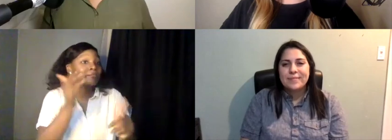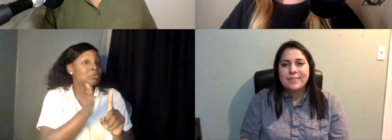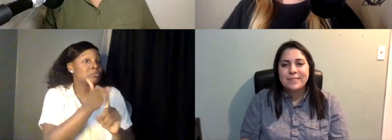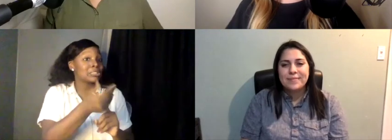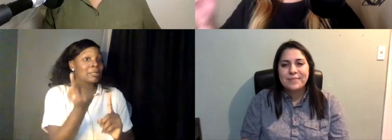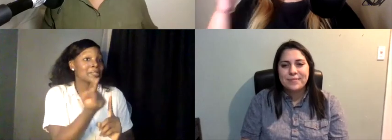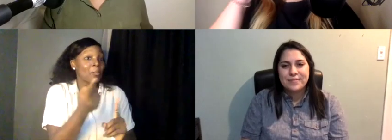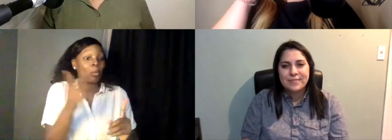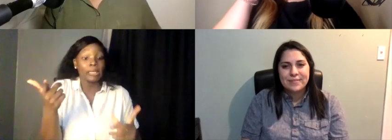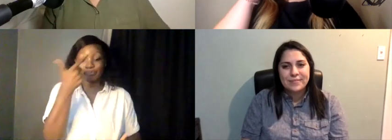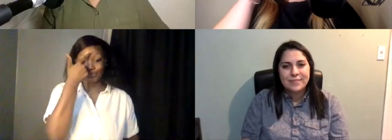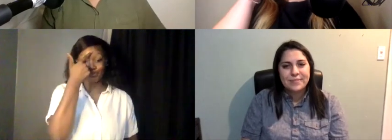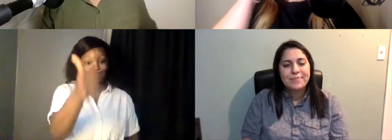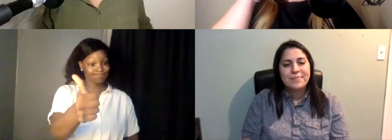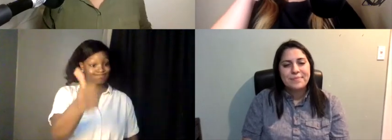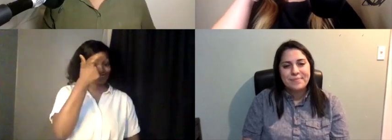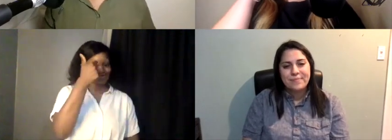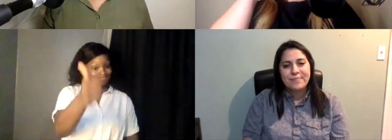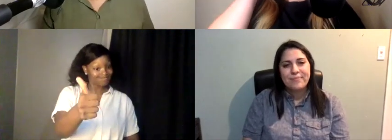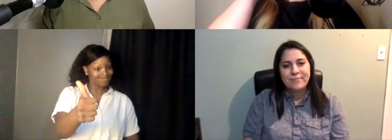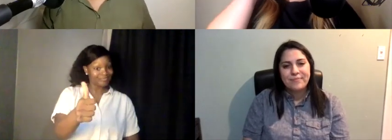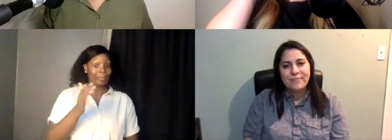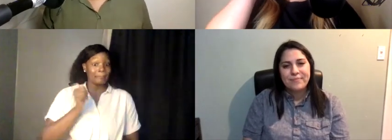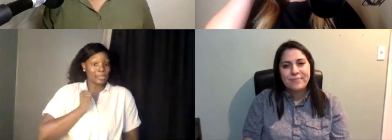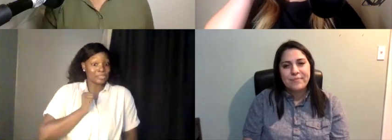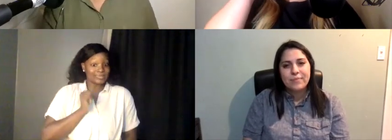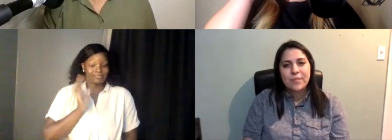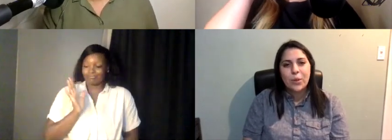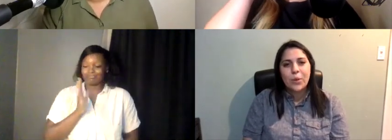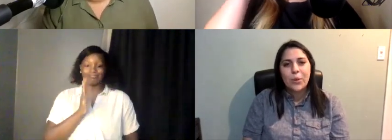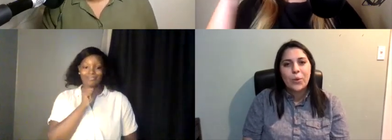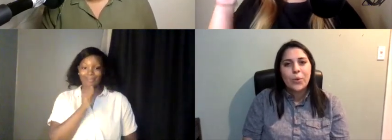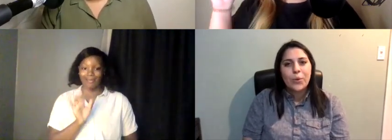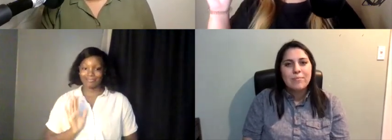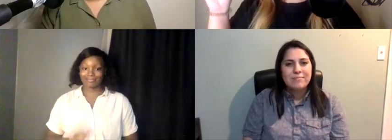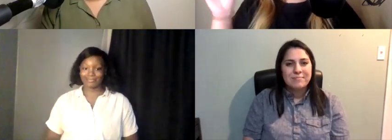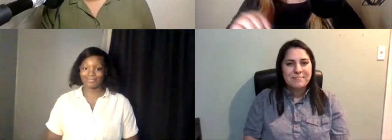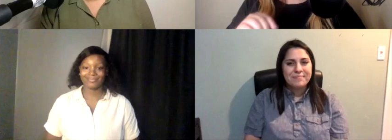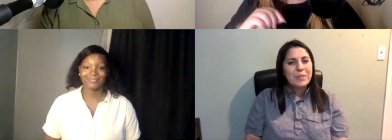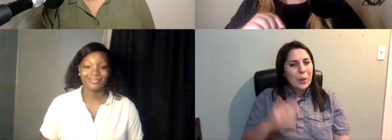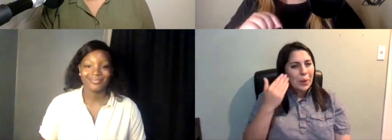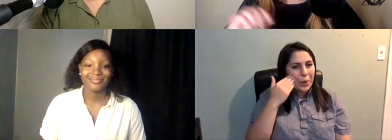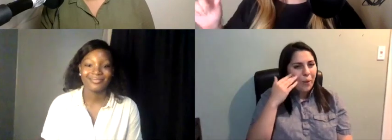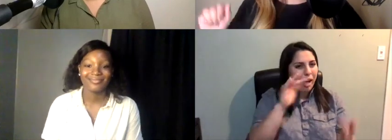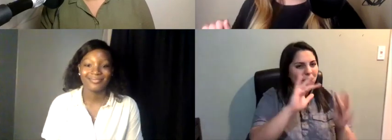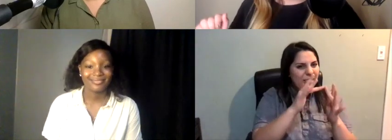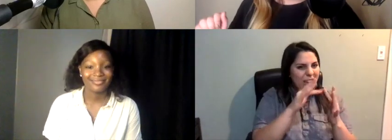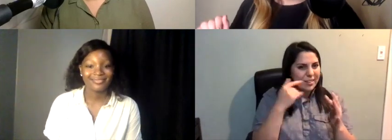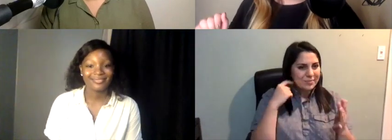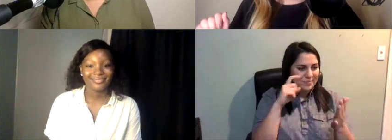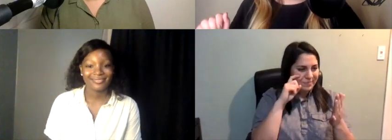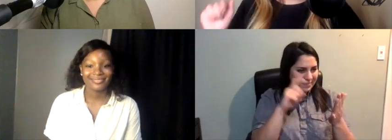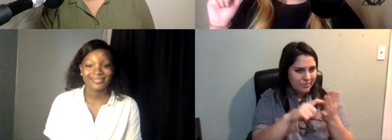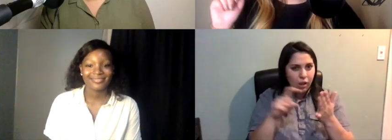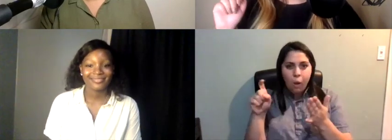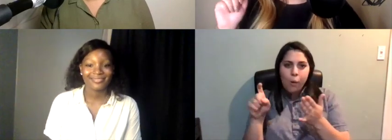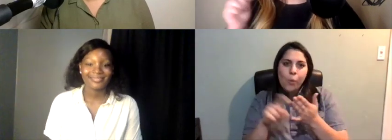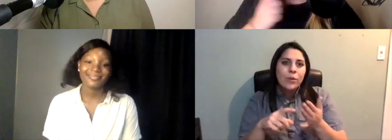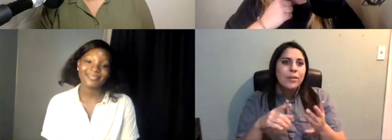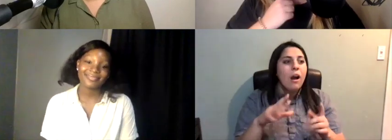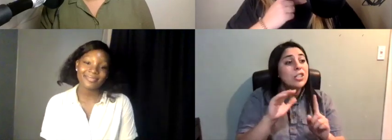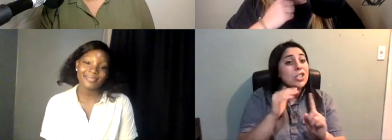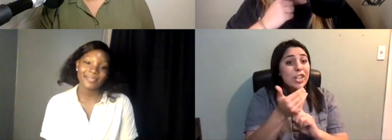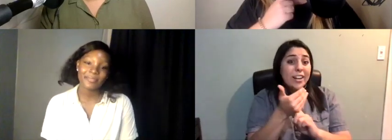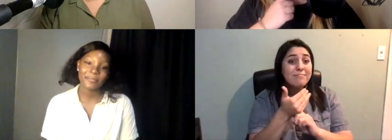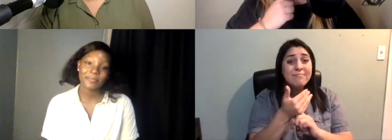It's definitely not mine. There's a thing on social media right now, and it's like, cheating doesn't exist. Like, cheating,